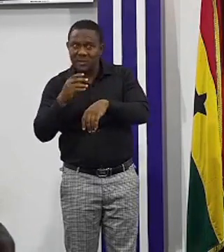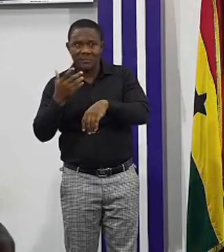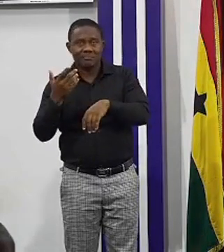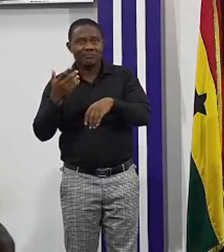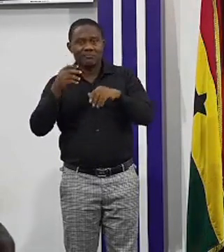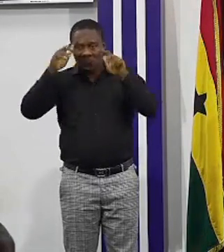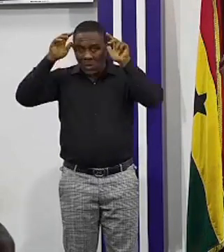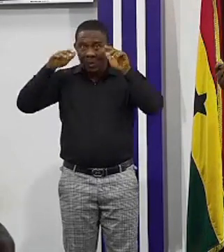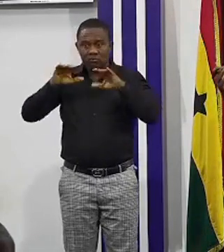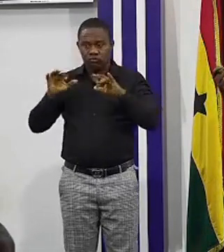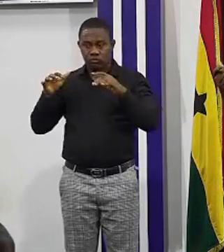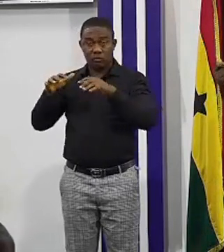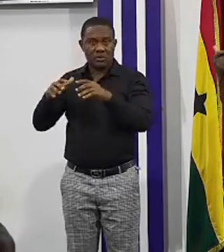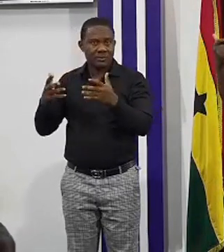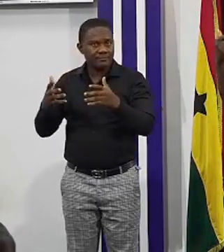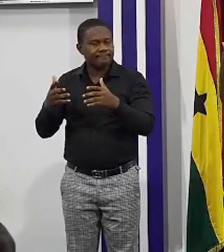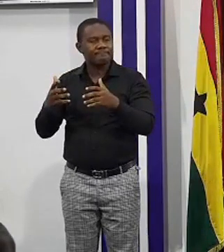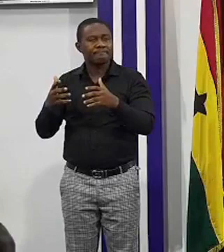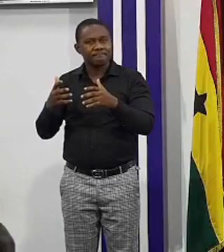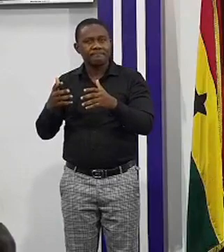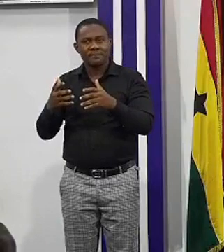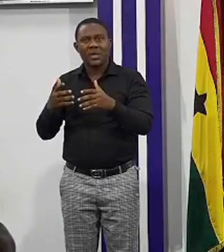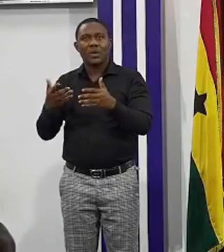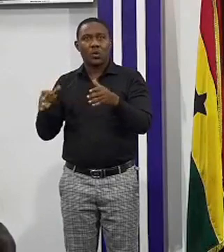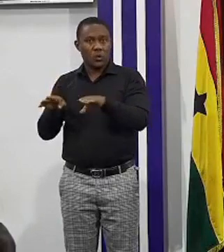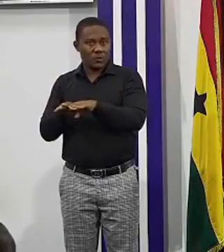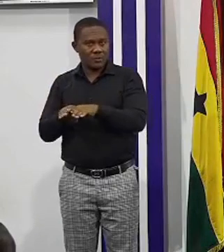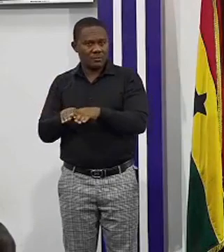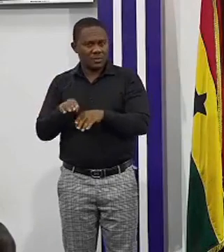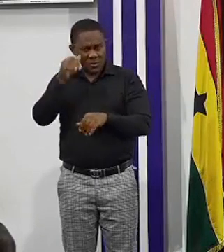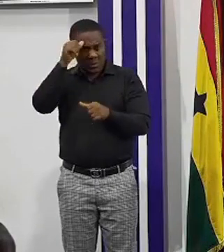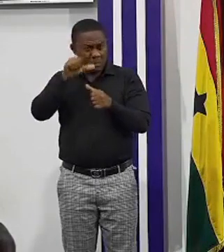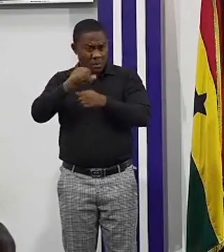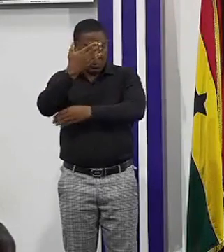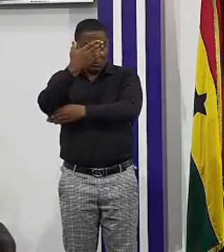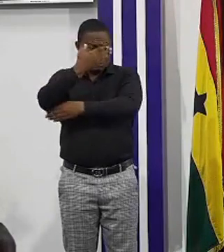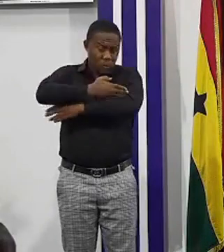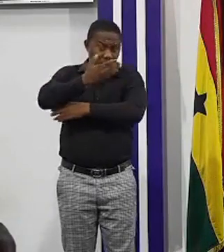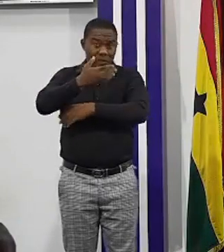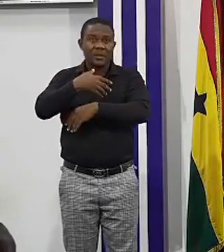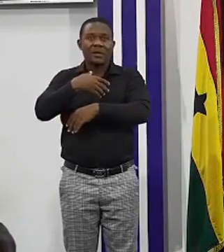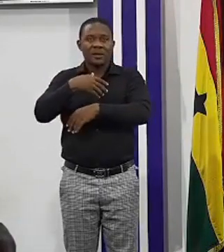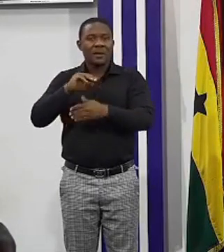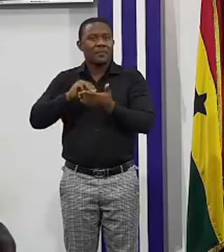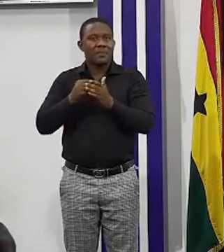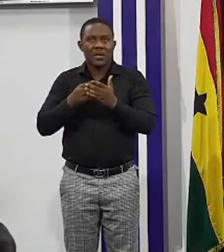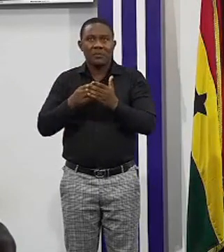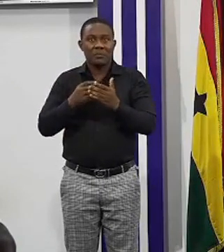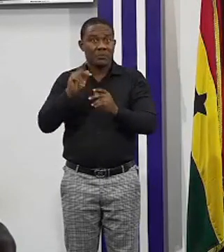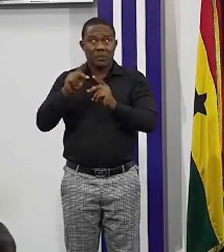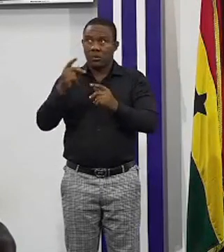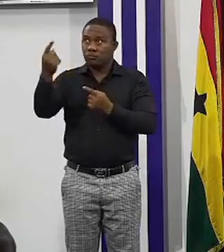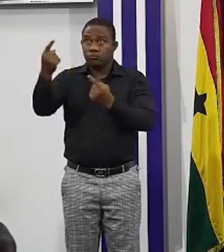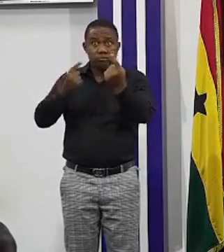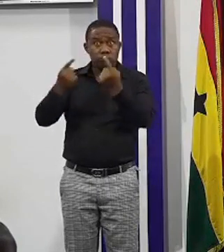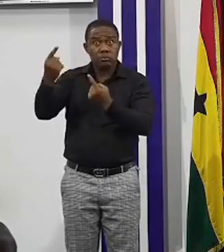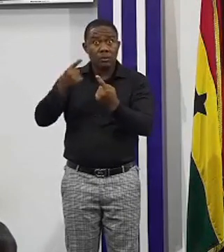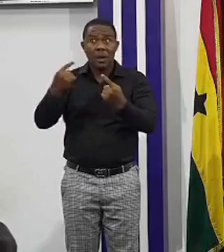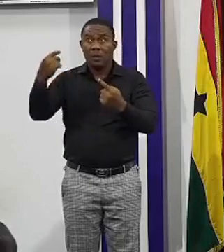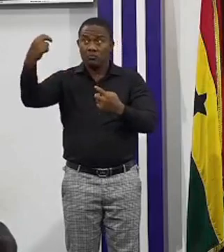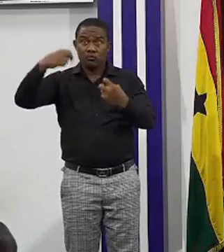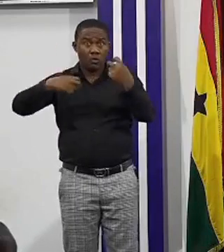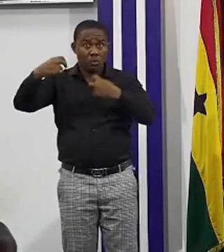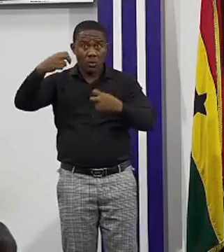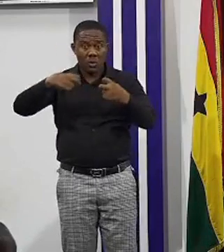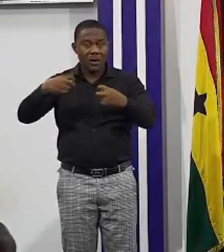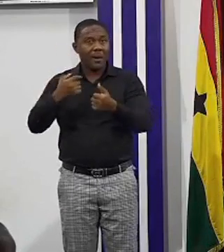when you come to the closure of the borders, it was to cut the vertical importation, which was our first risk. The banning